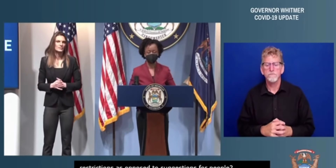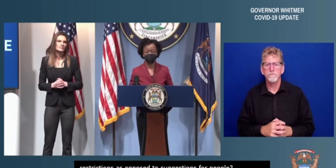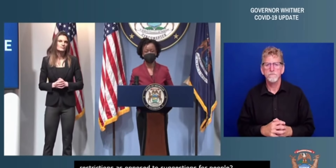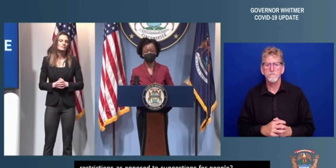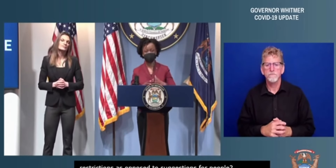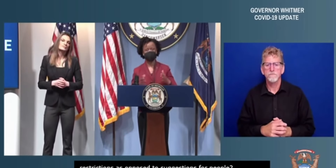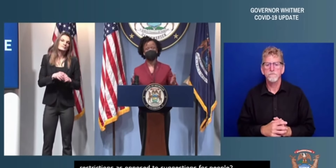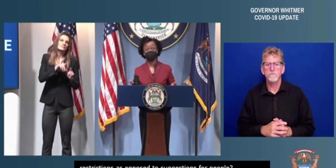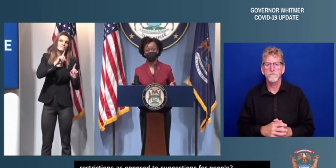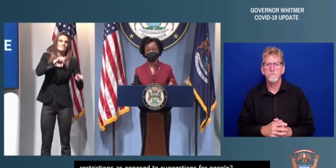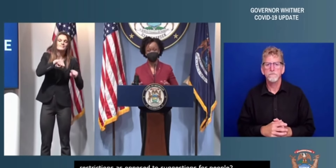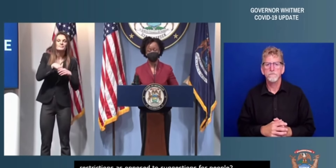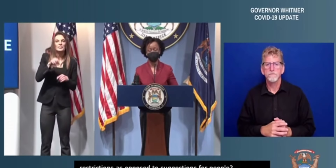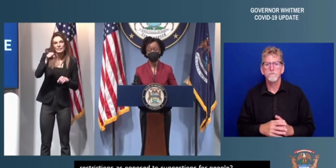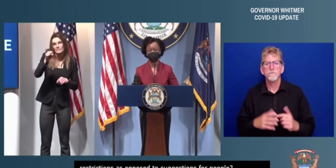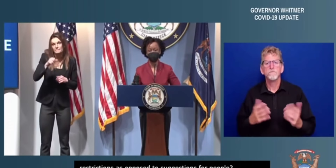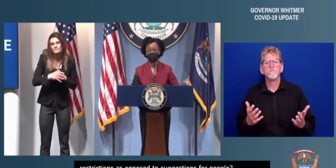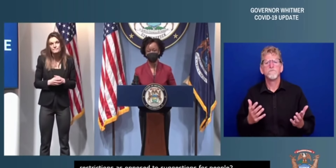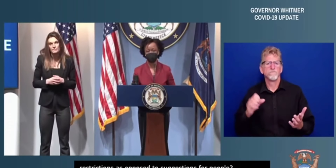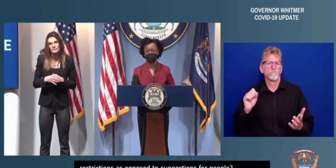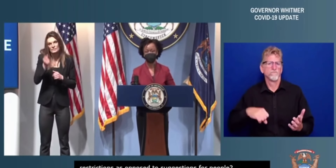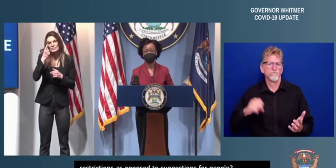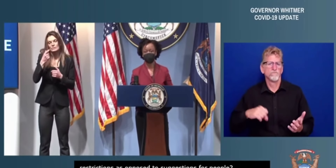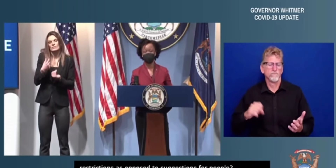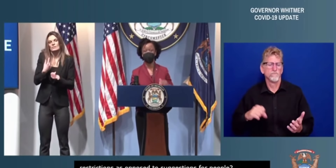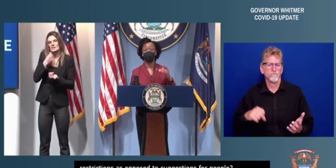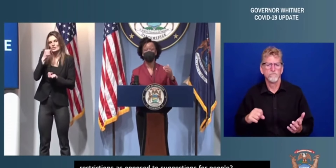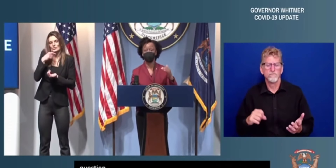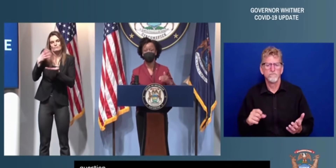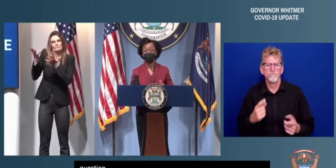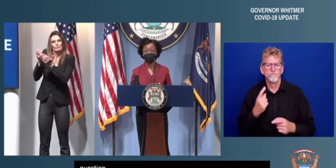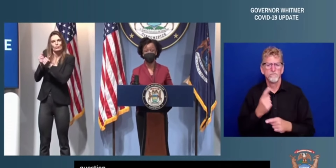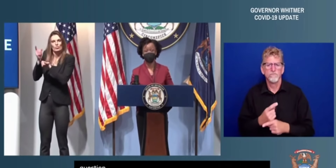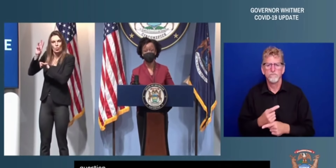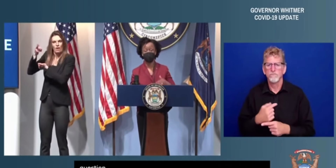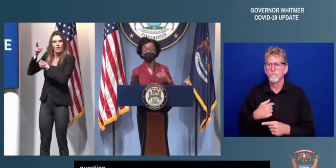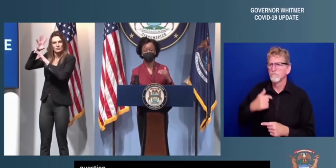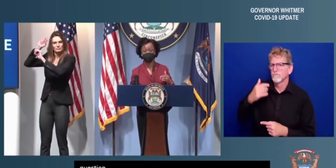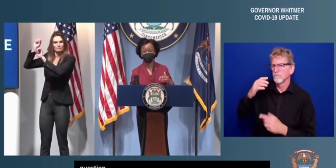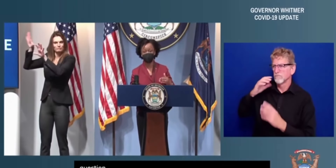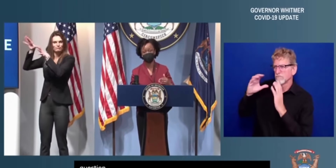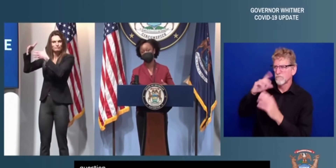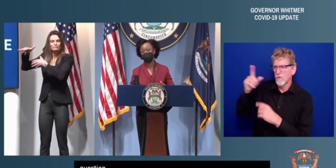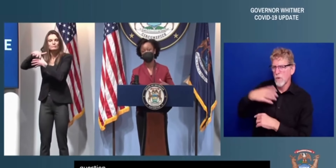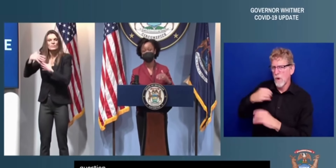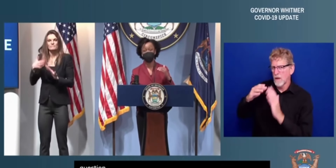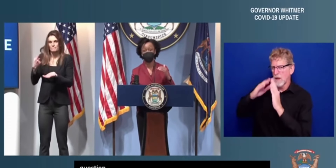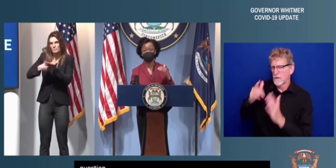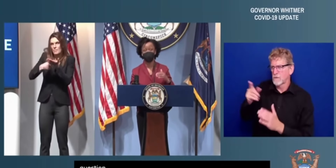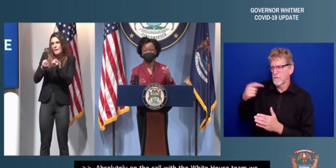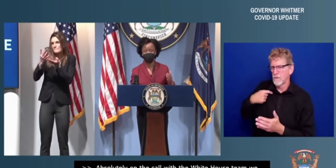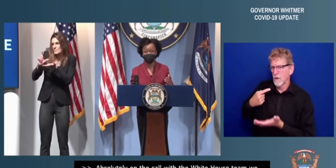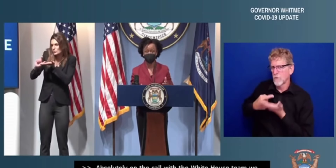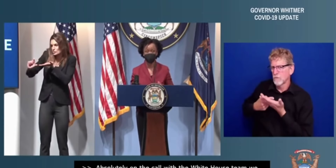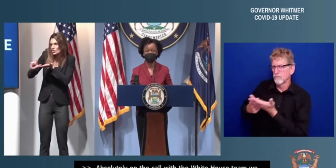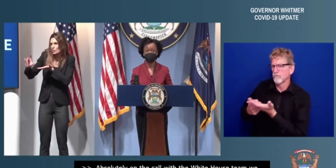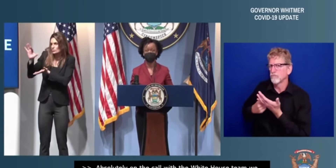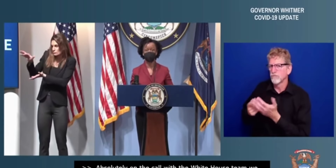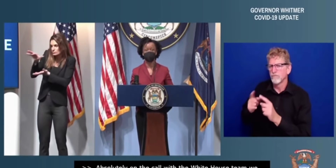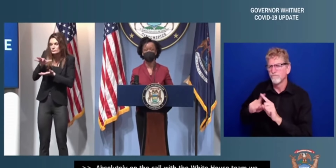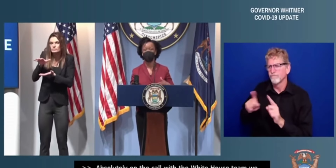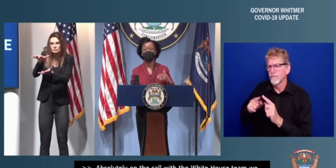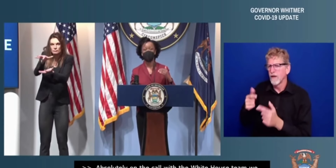So absolutely, again, also on our call with the White House team yesterday, we went through all of our allocations. We went through how much we might have